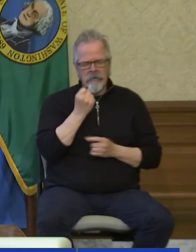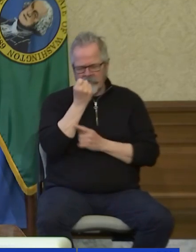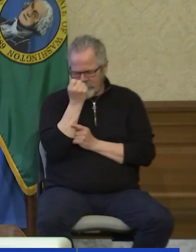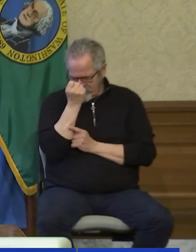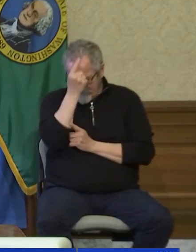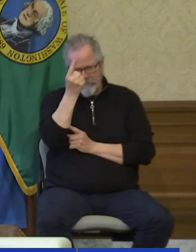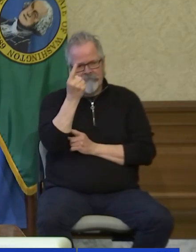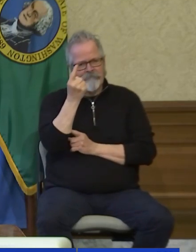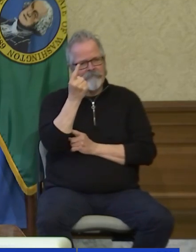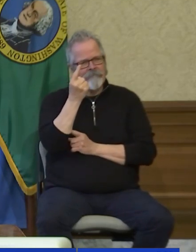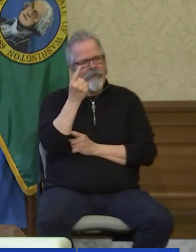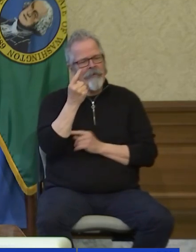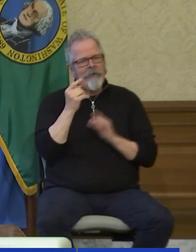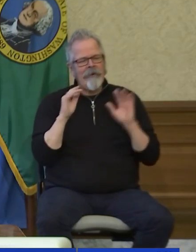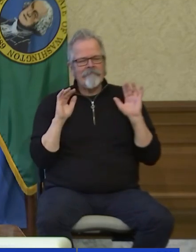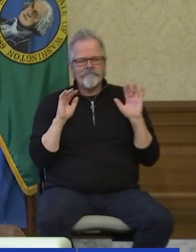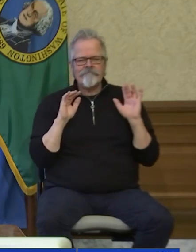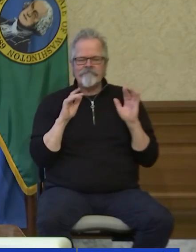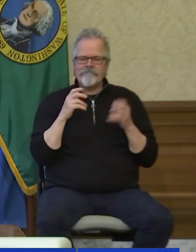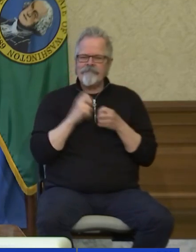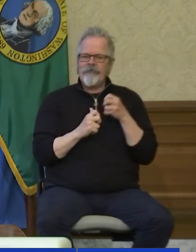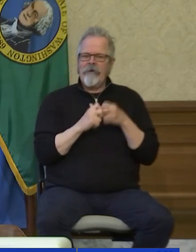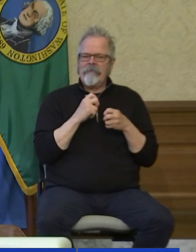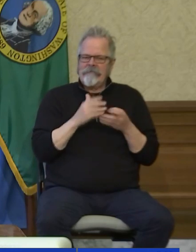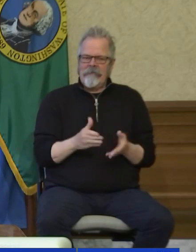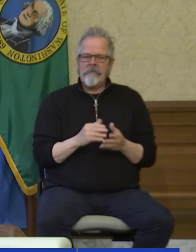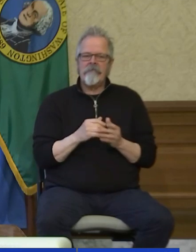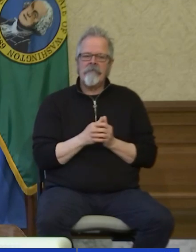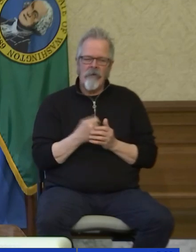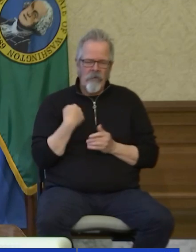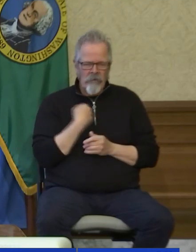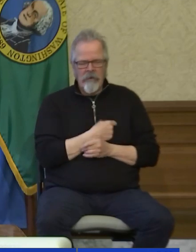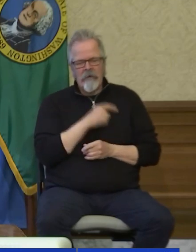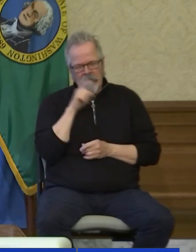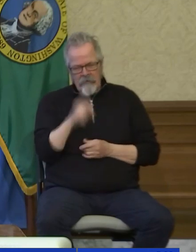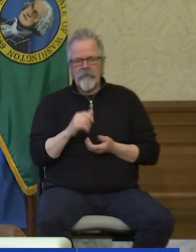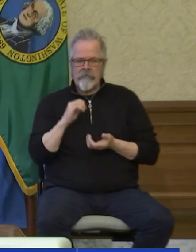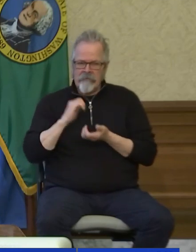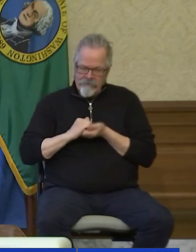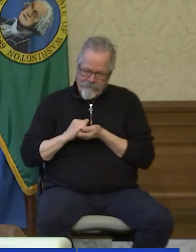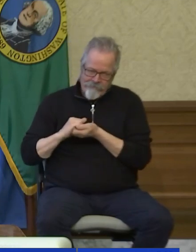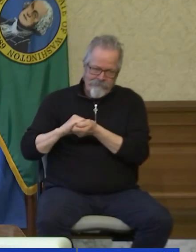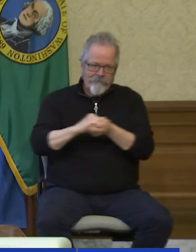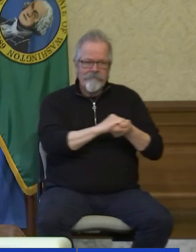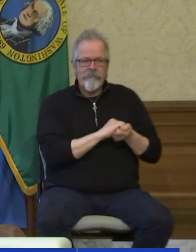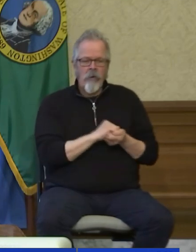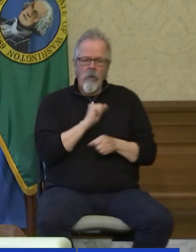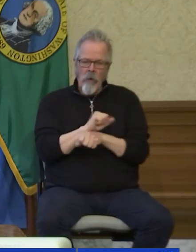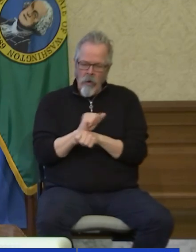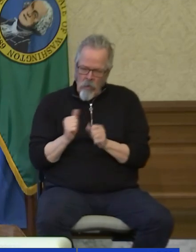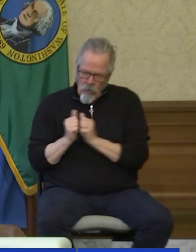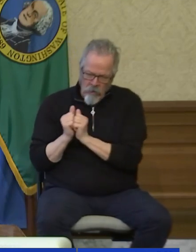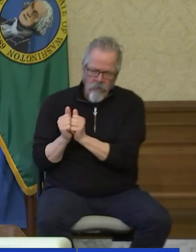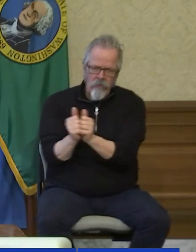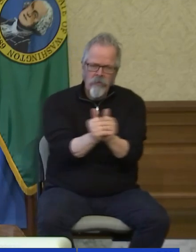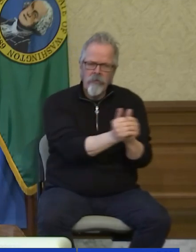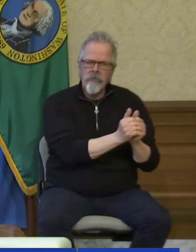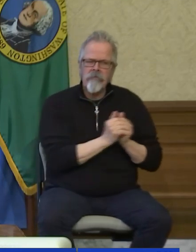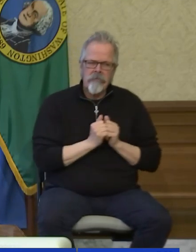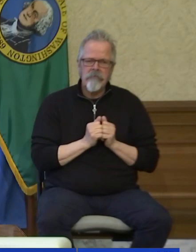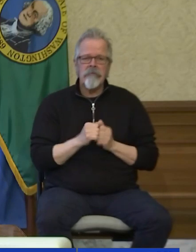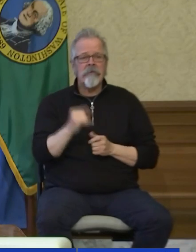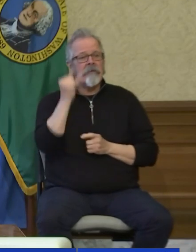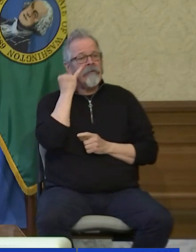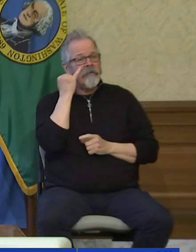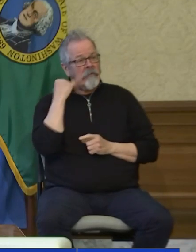majority of Washingtonians understand that if we stick together for a while longer, we won't lose all the gains